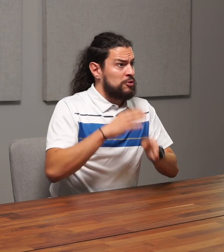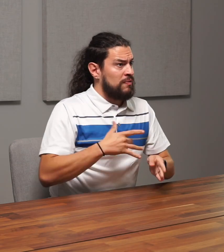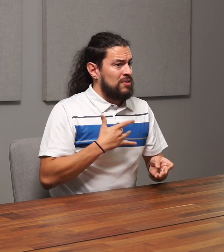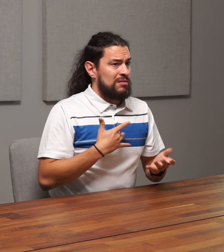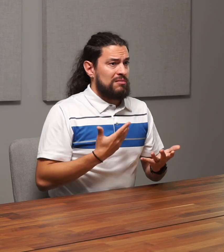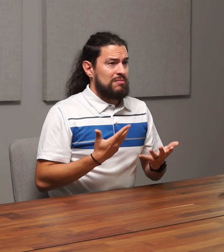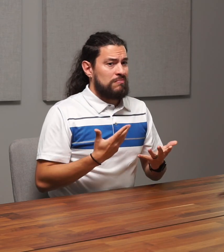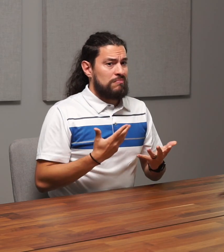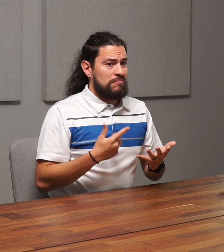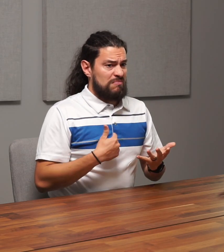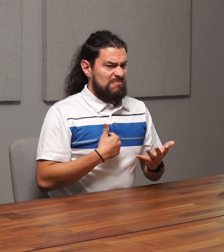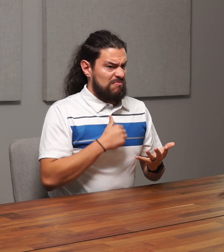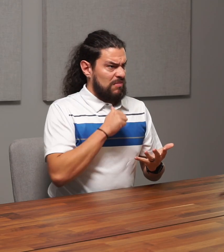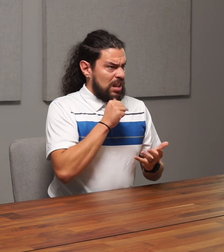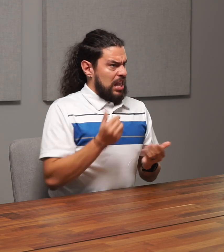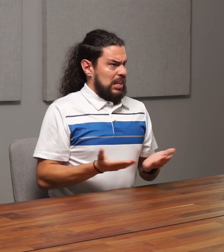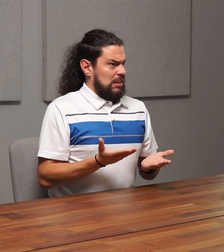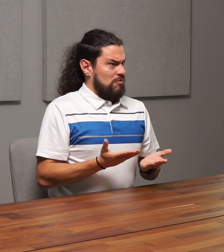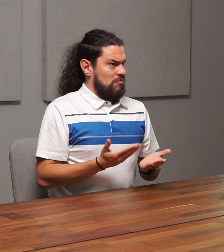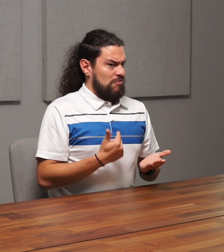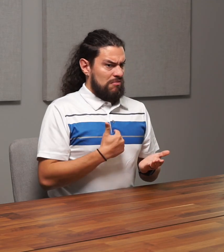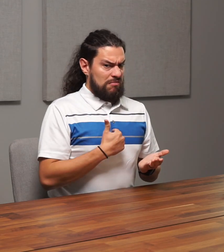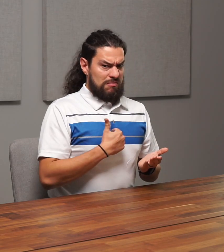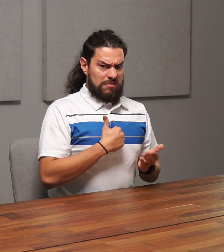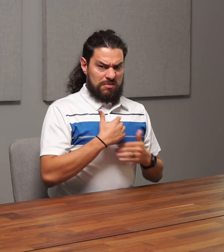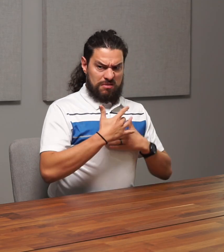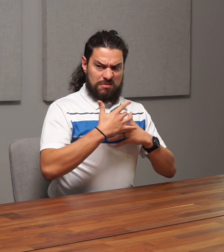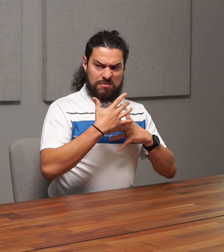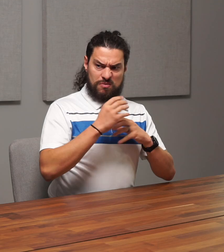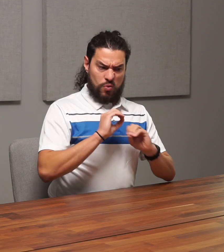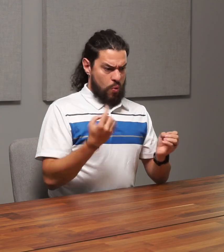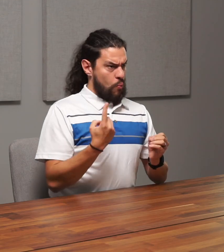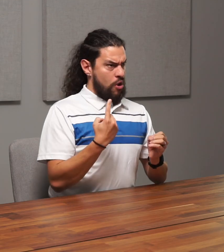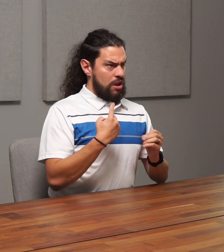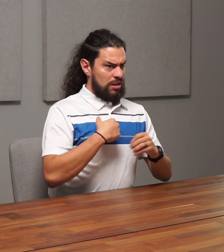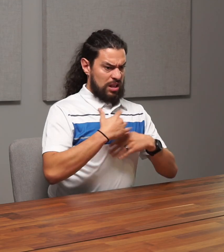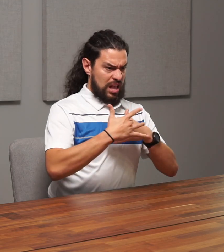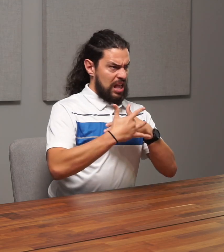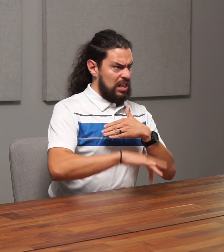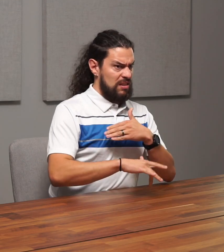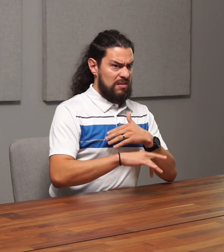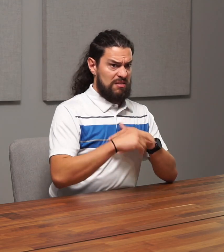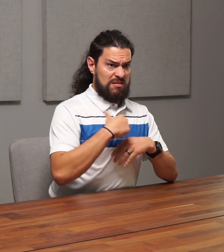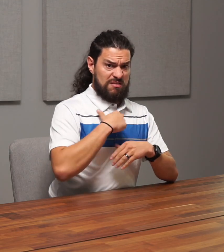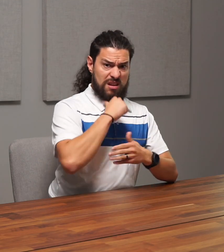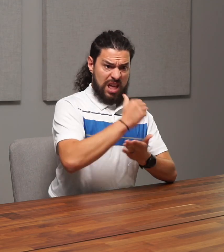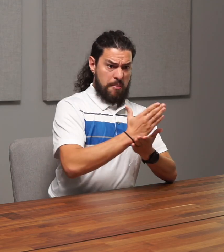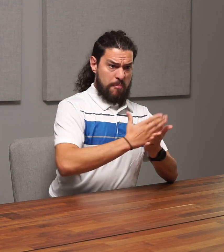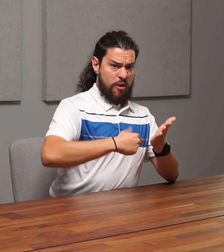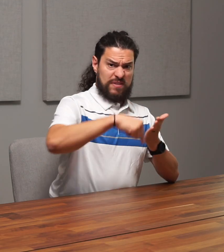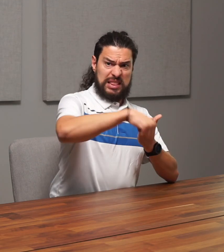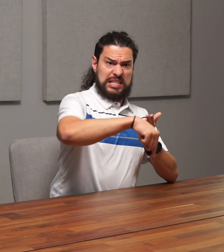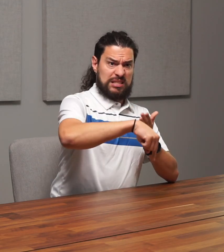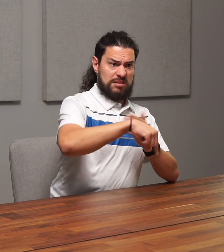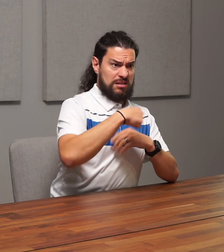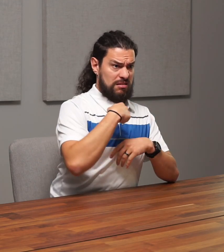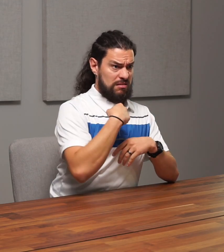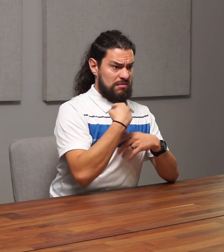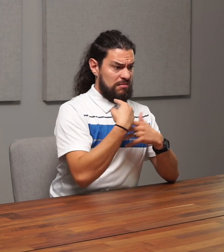give a second thought to the person who is deaf because you know that they can't hear you it almost feels very rejecting like okay so I'm